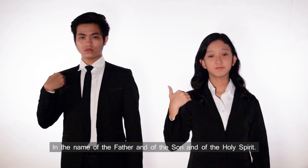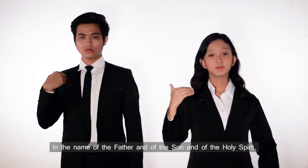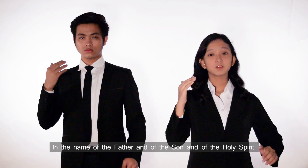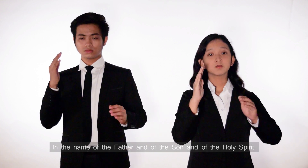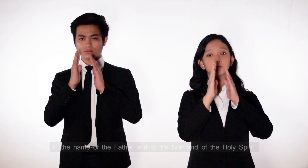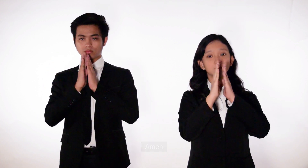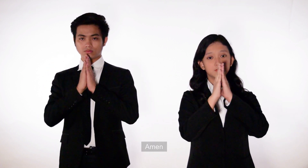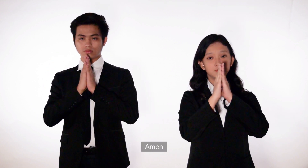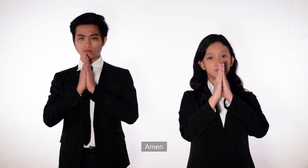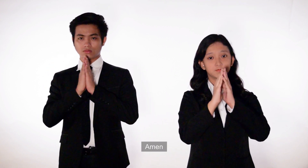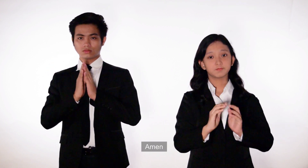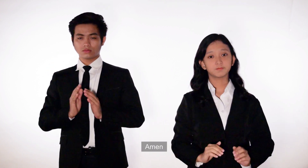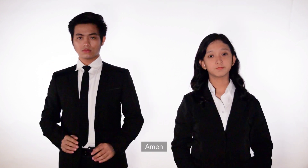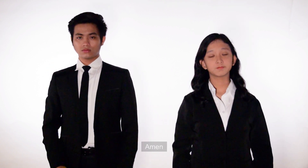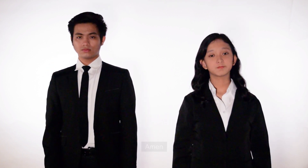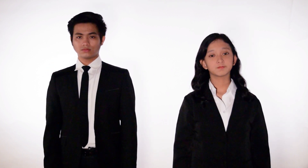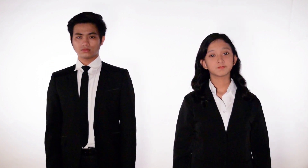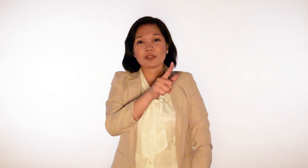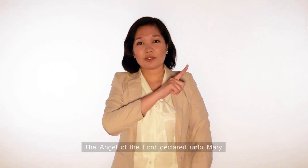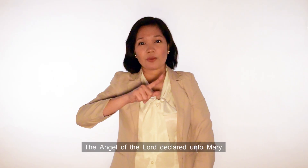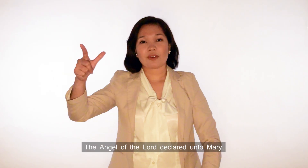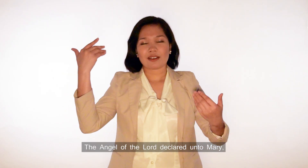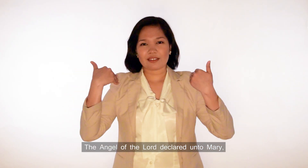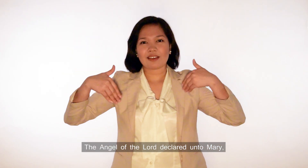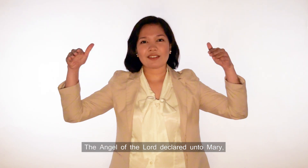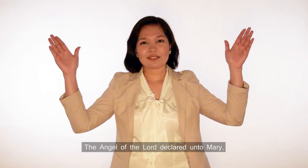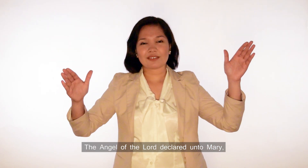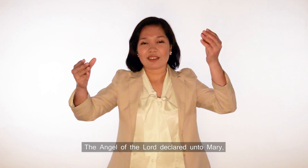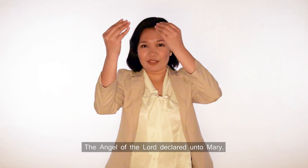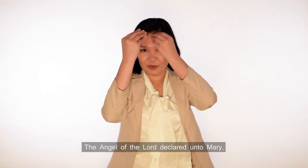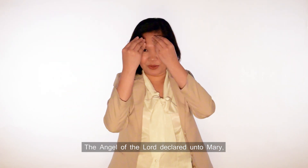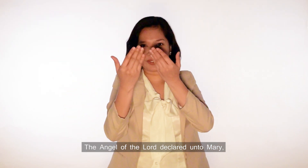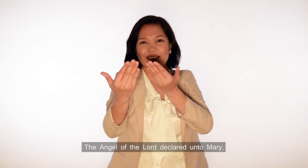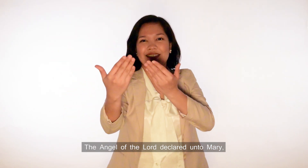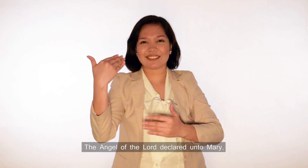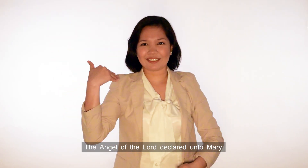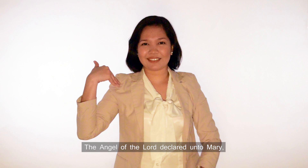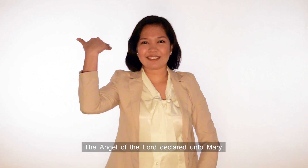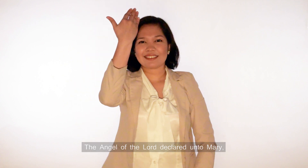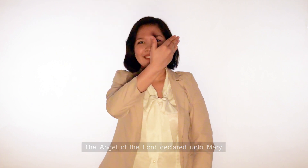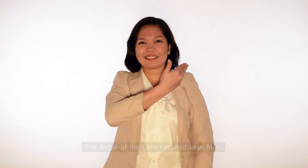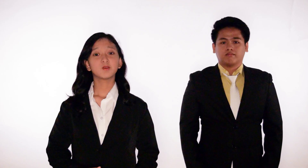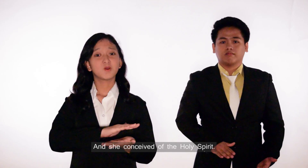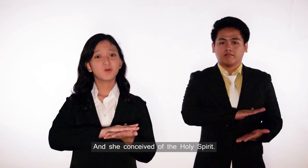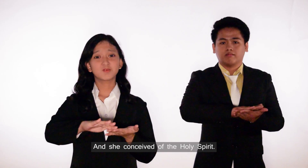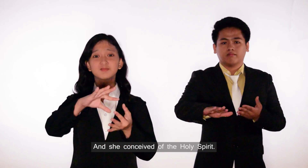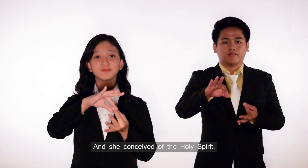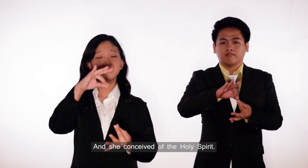of the Holy Spirit. Amen. The angel of the Lord declared to Mary, And she conceived by